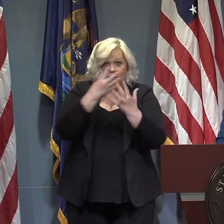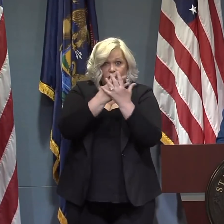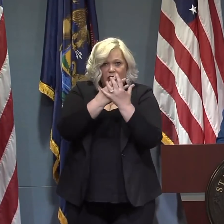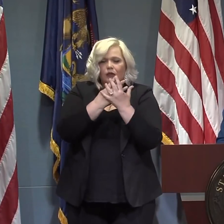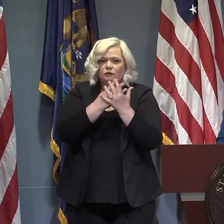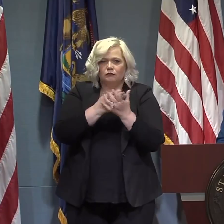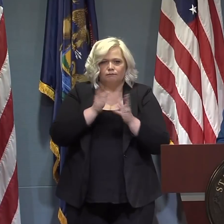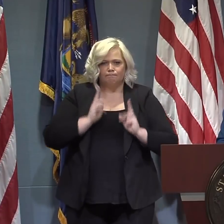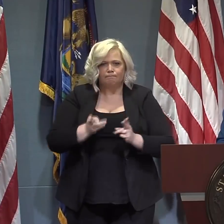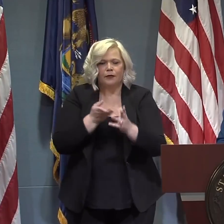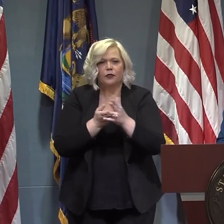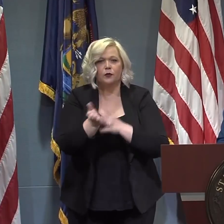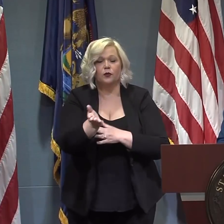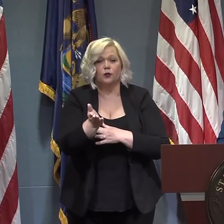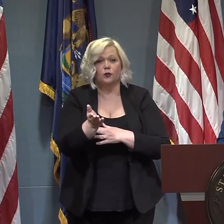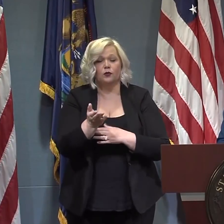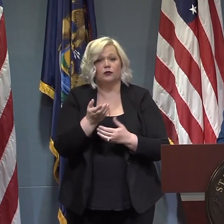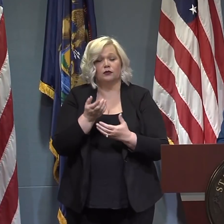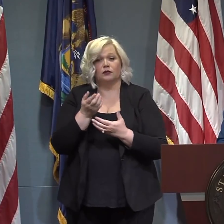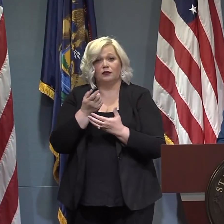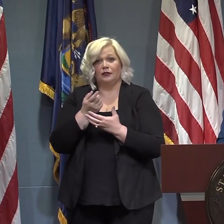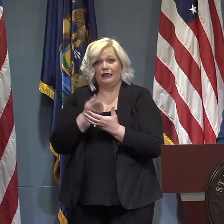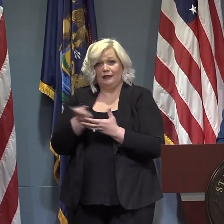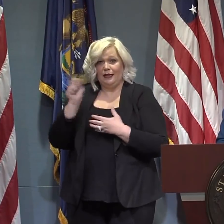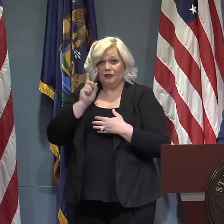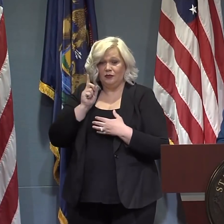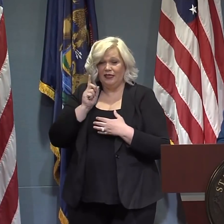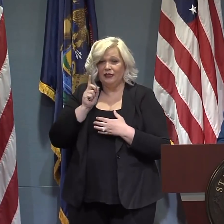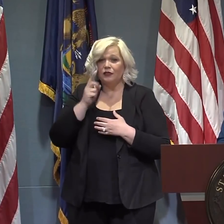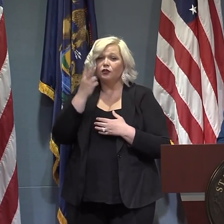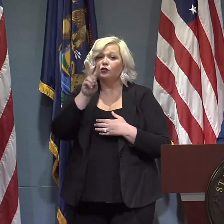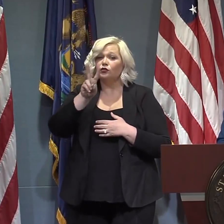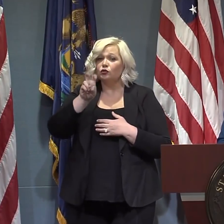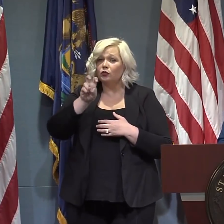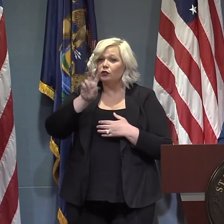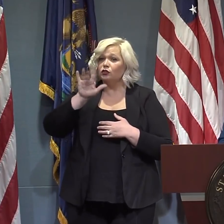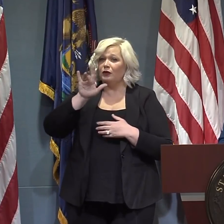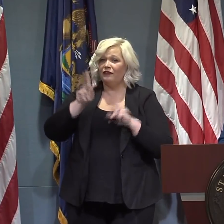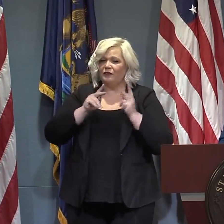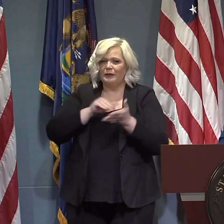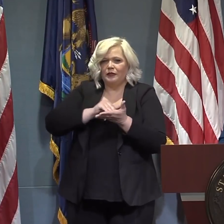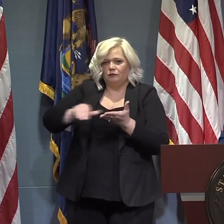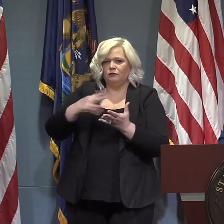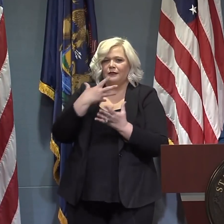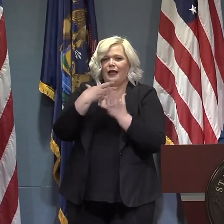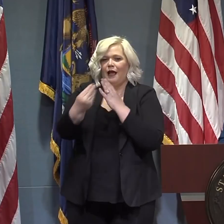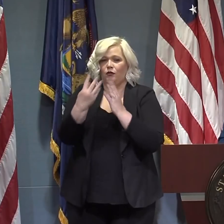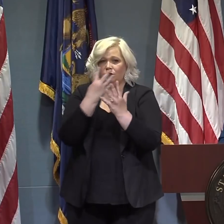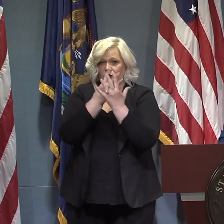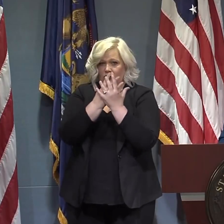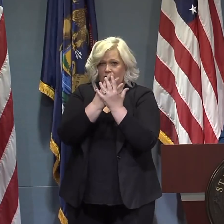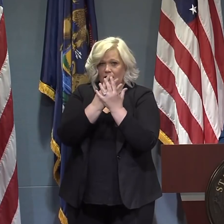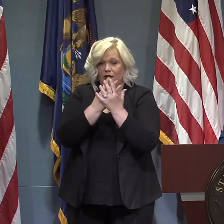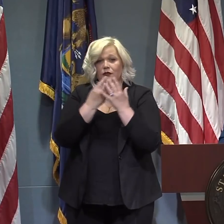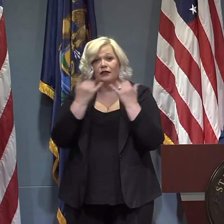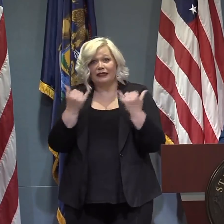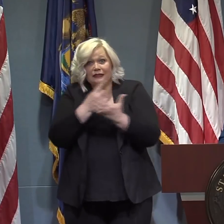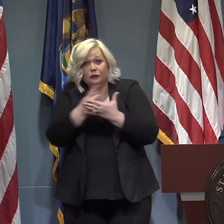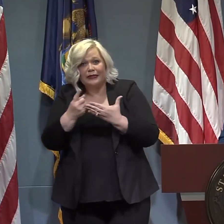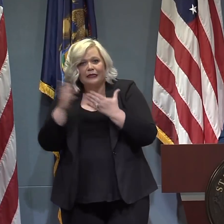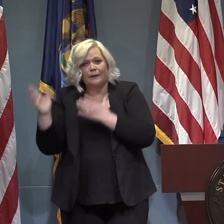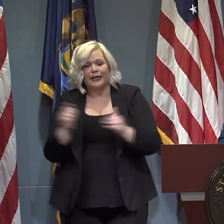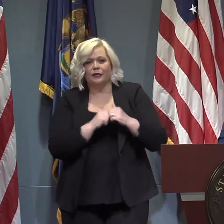parole board paroled 225 people. This week, they have 273 projected